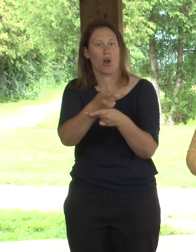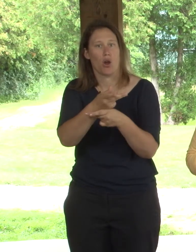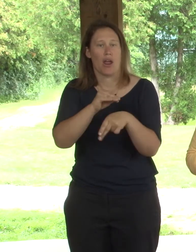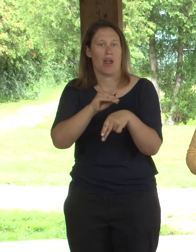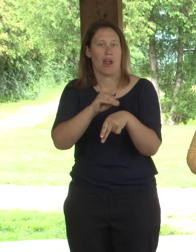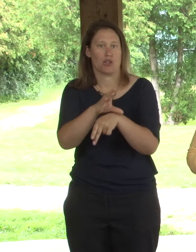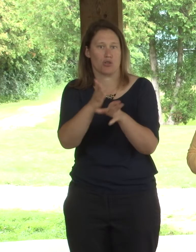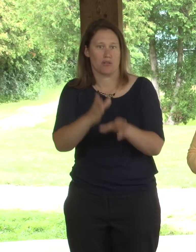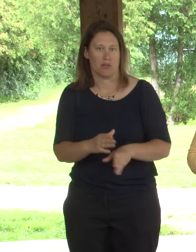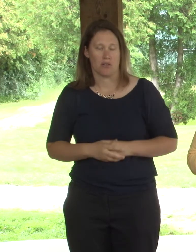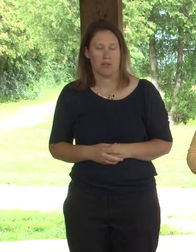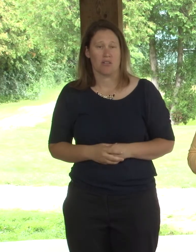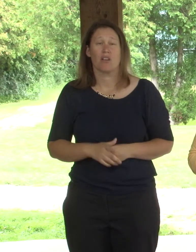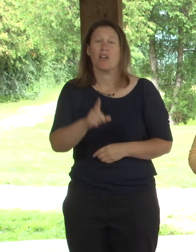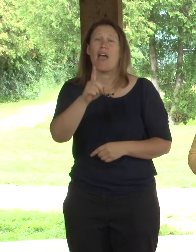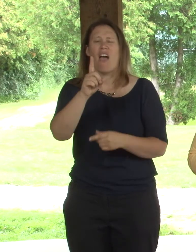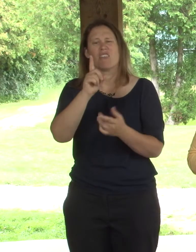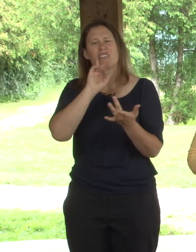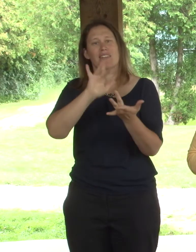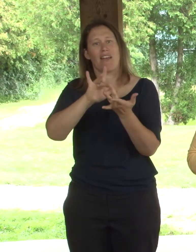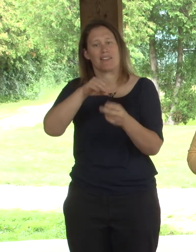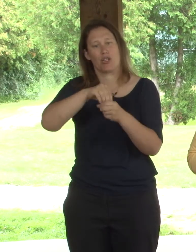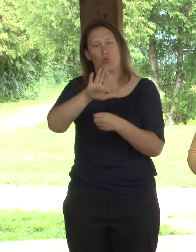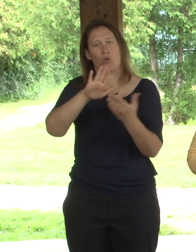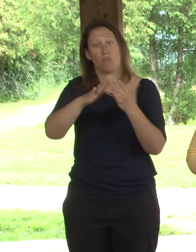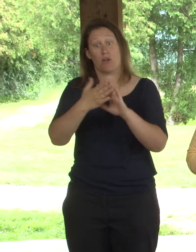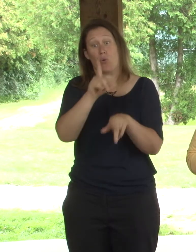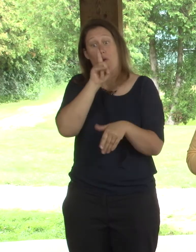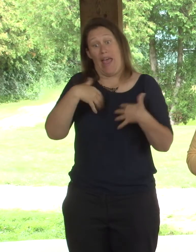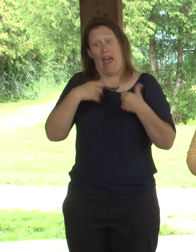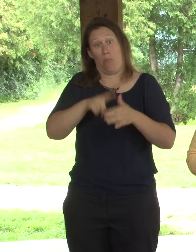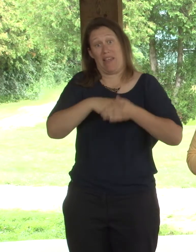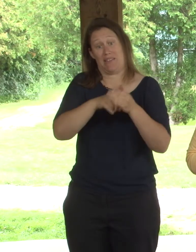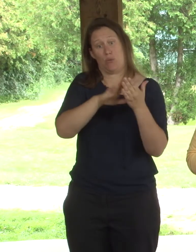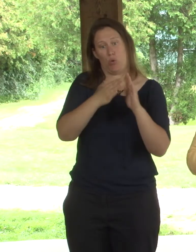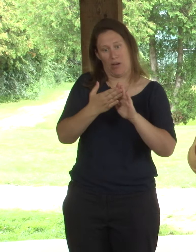health begins in your community and carries into your home. So